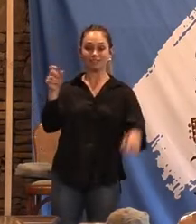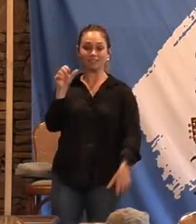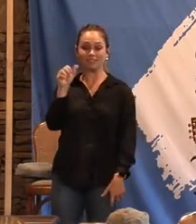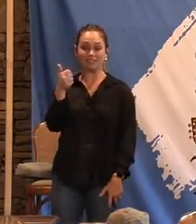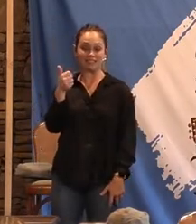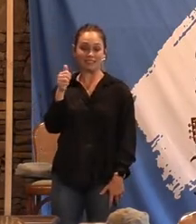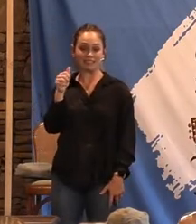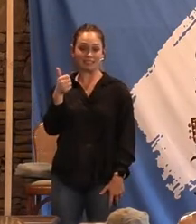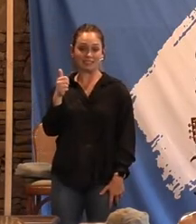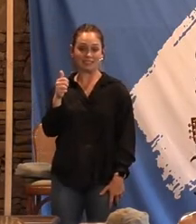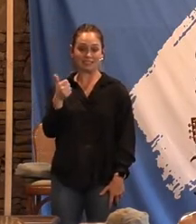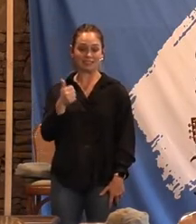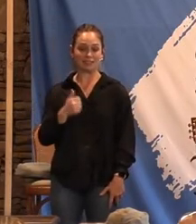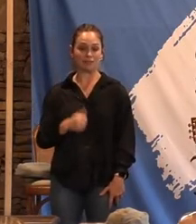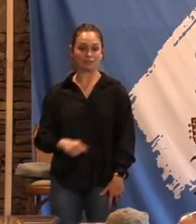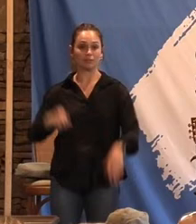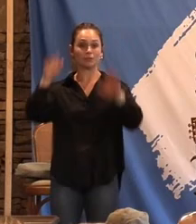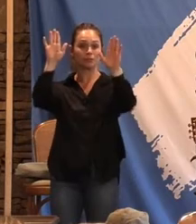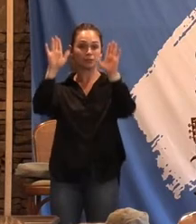celebrating 10